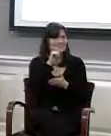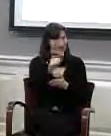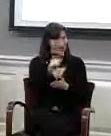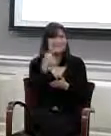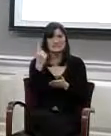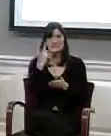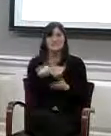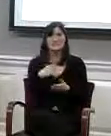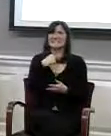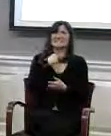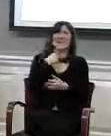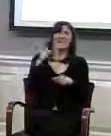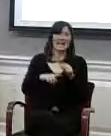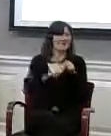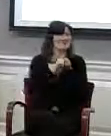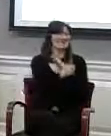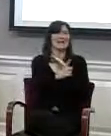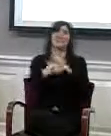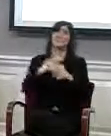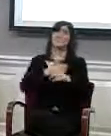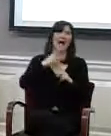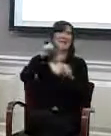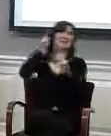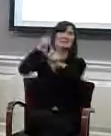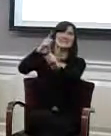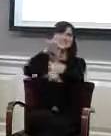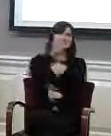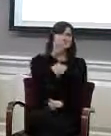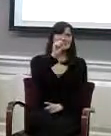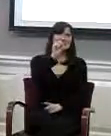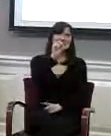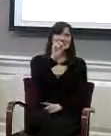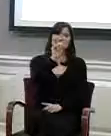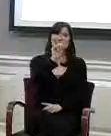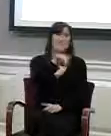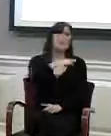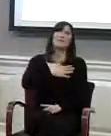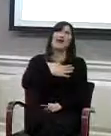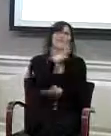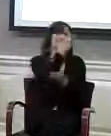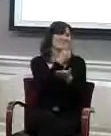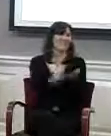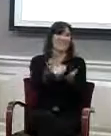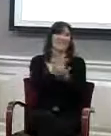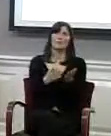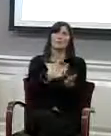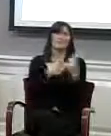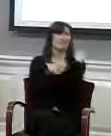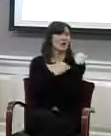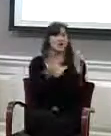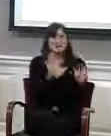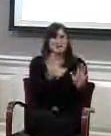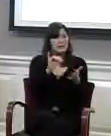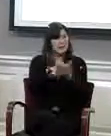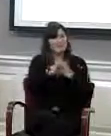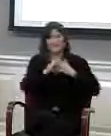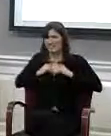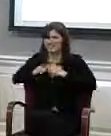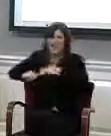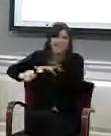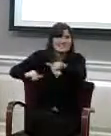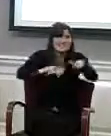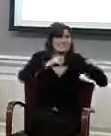individual destiny or a result of her failures, but rather a collective experience shared by many other women as a result